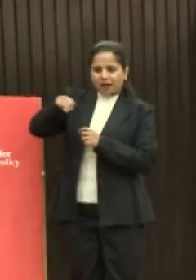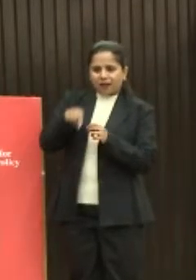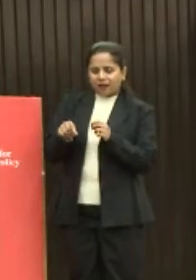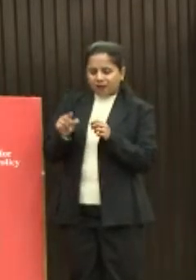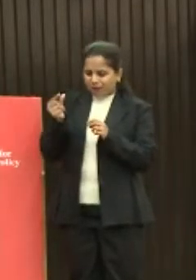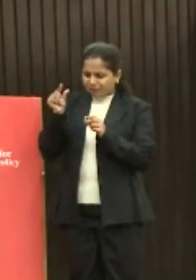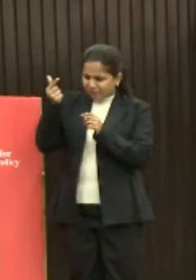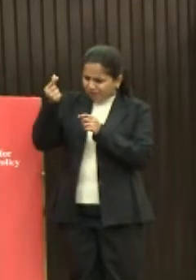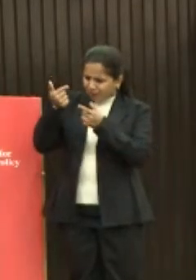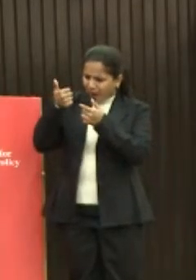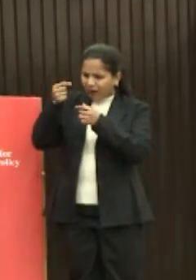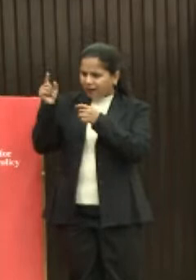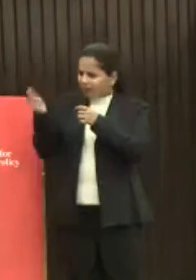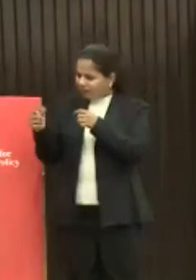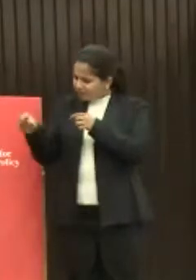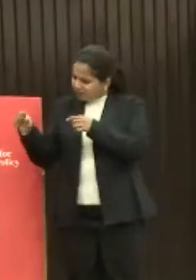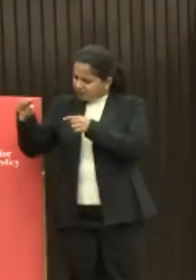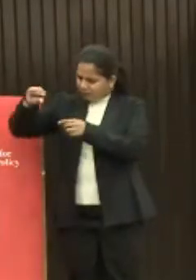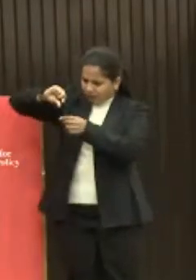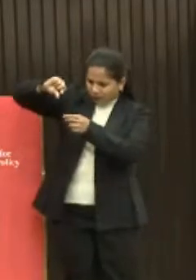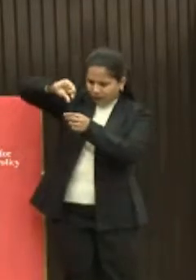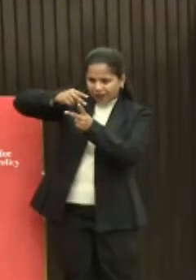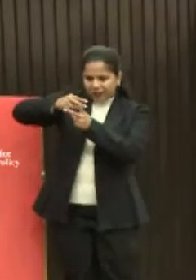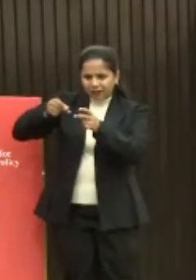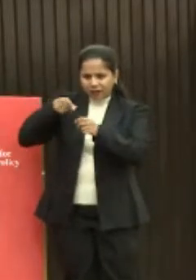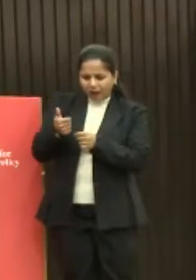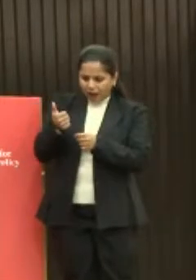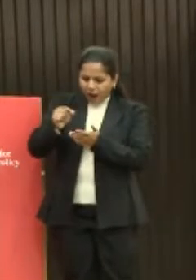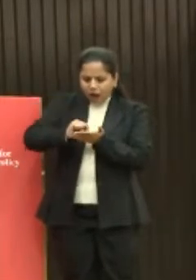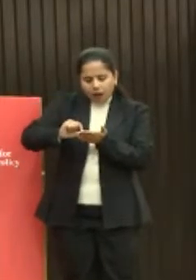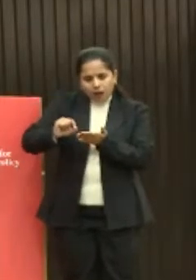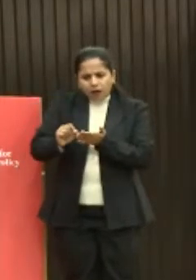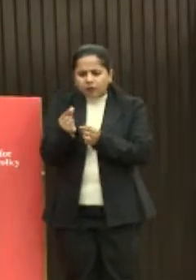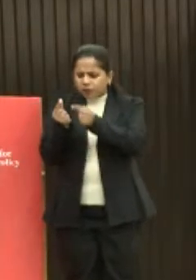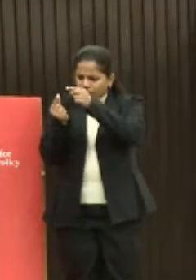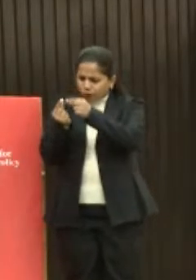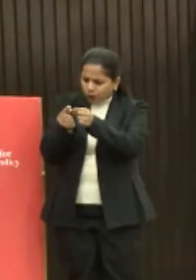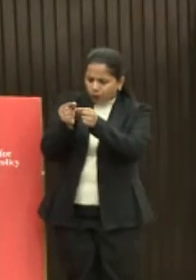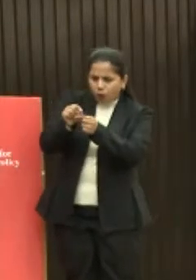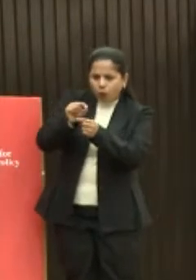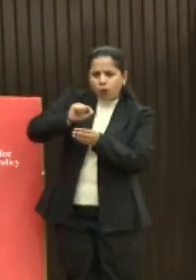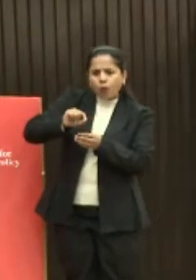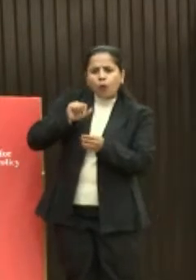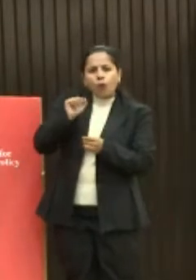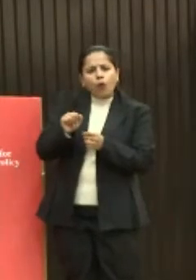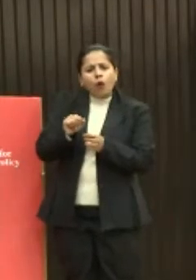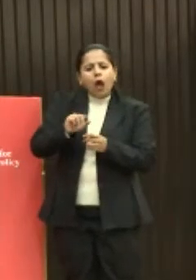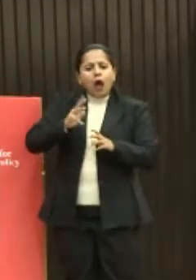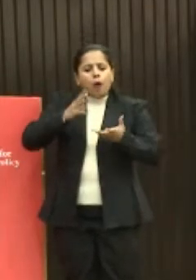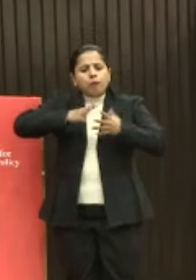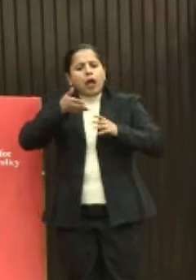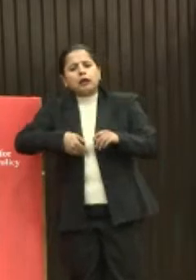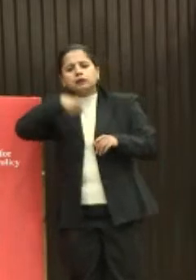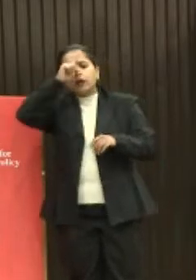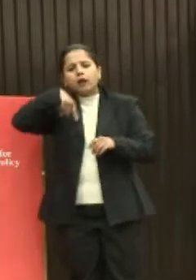nib manufacturers in India, and through that, the story of India itself.